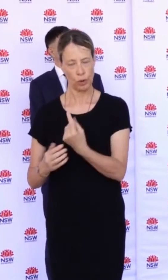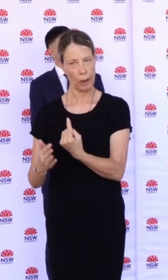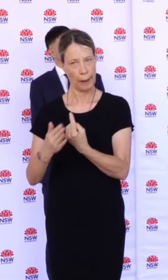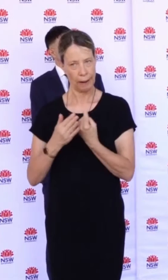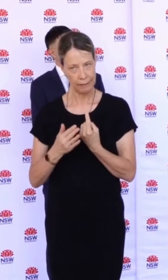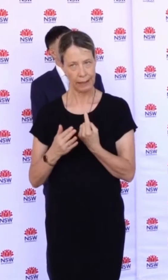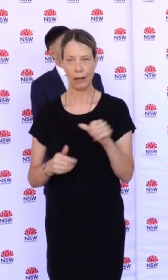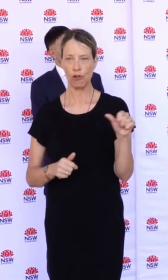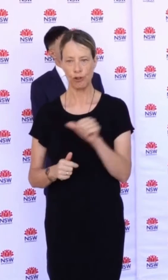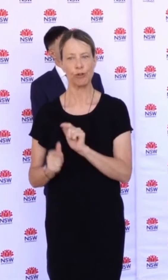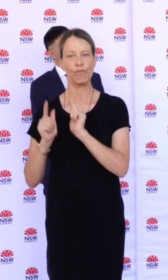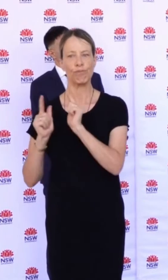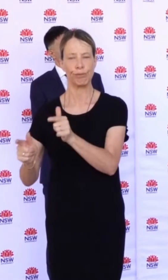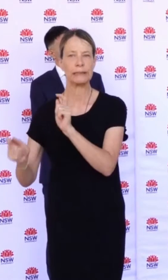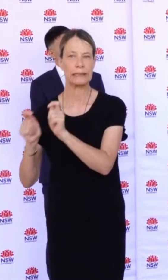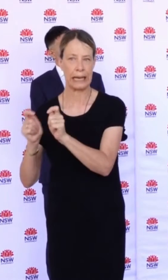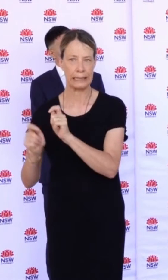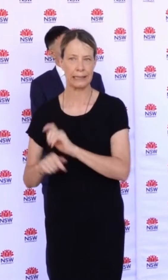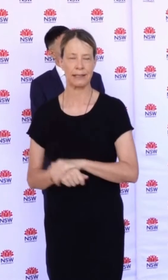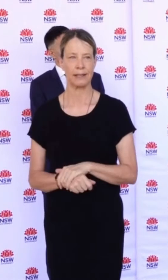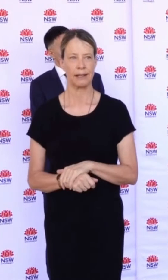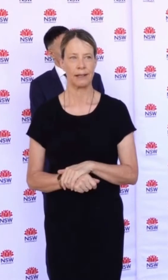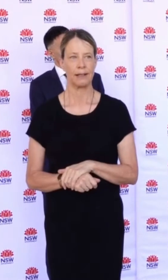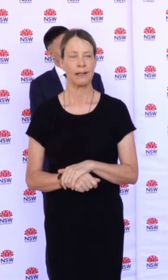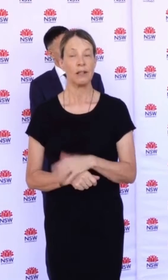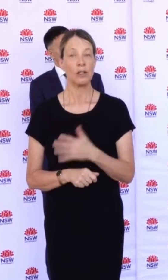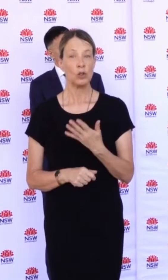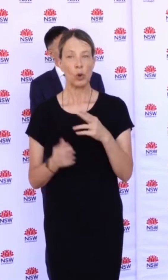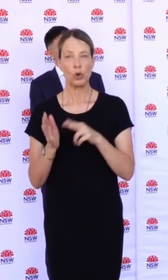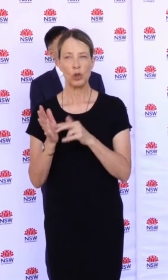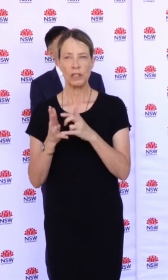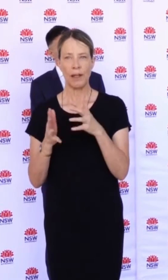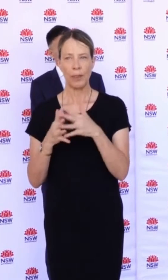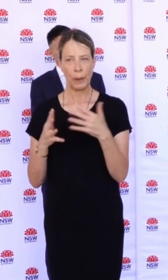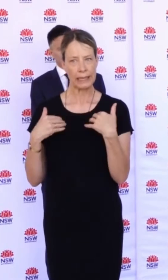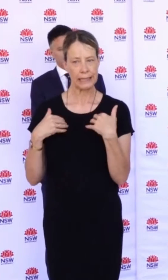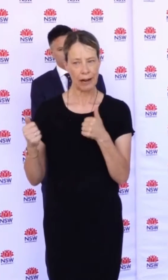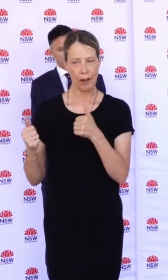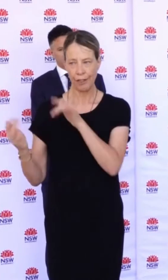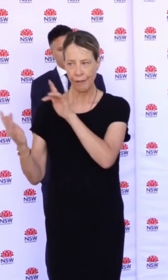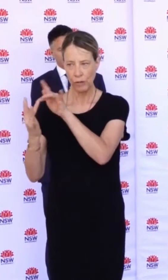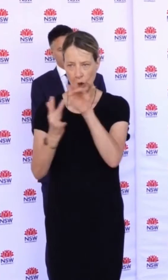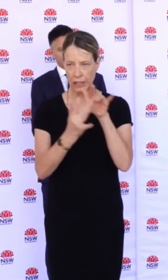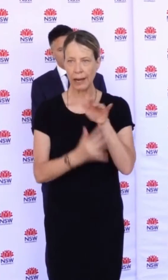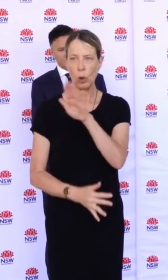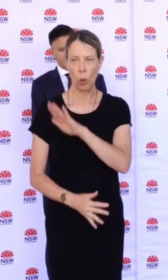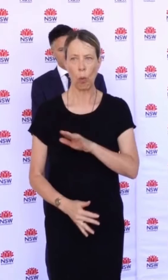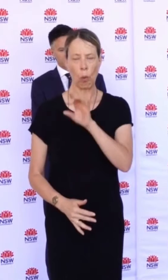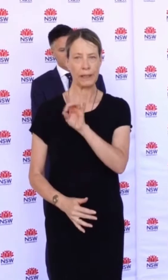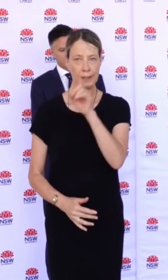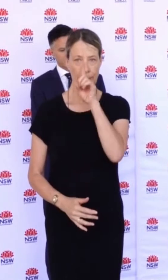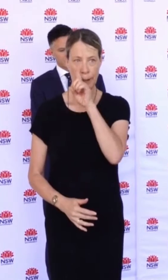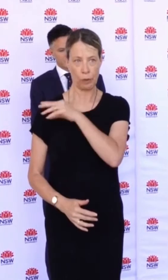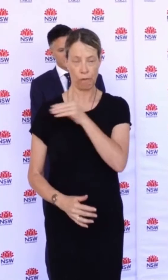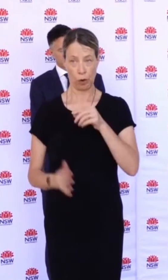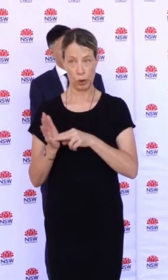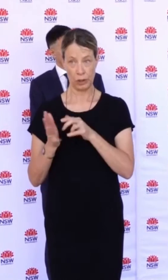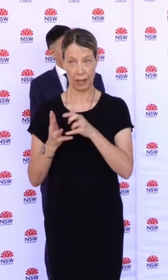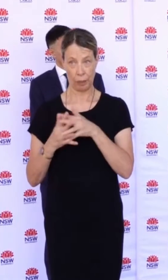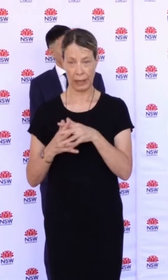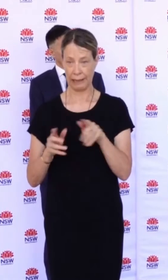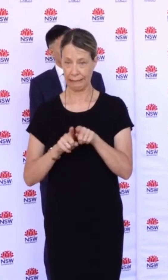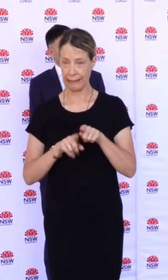I'm very pleased to be able to advise that New South Wales Public Health has now been in contact with all 10 people who were from New